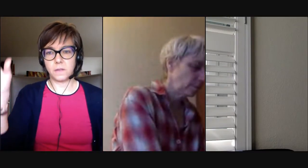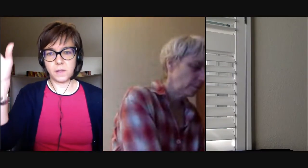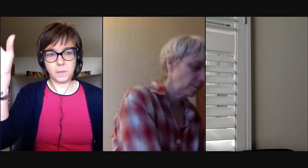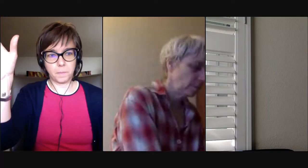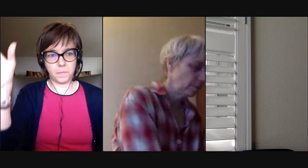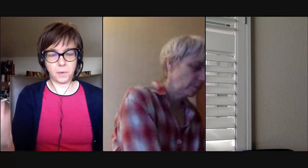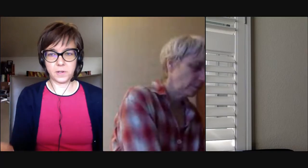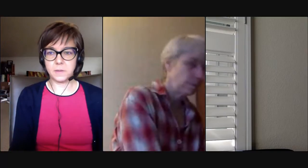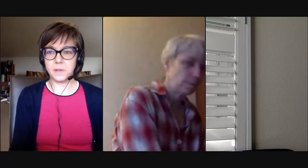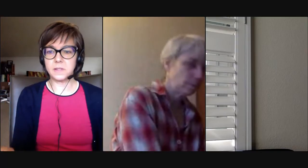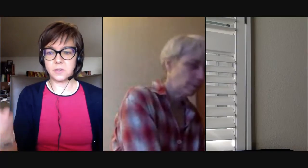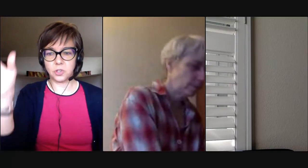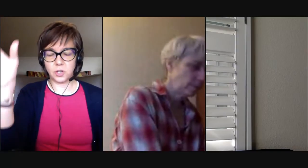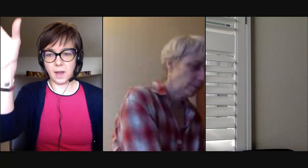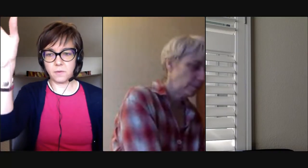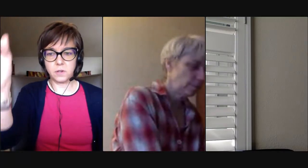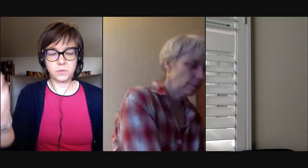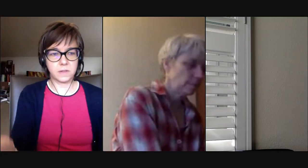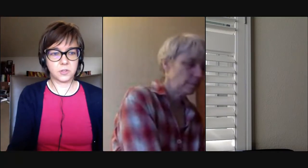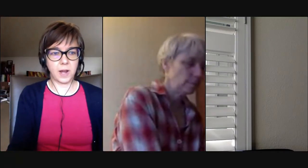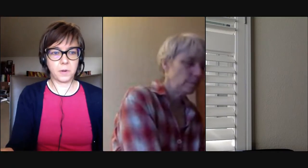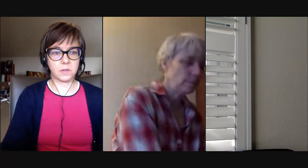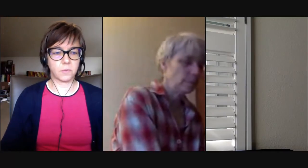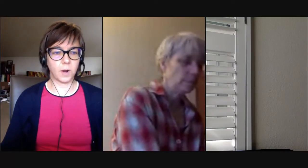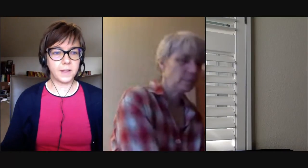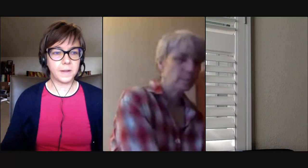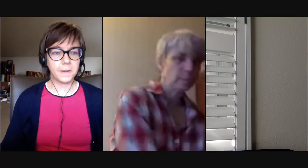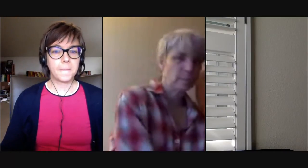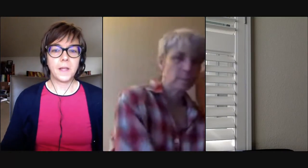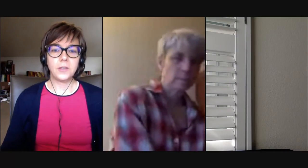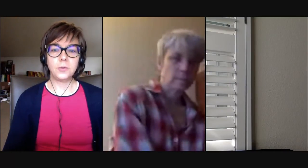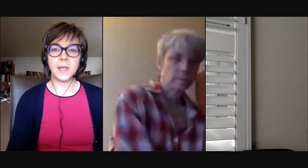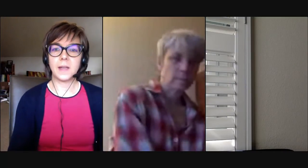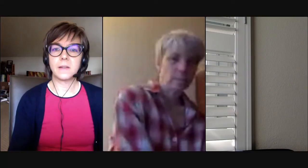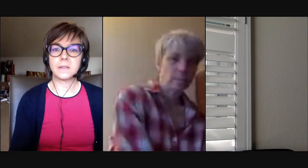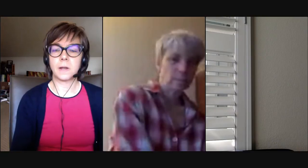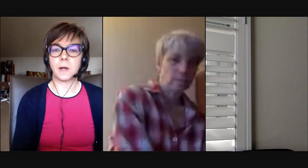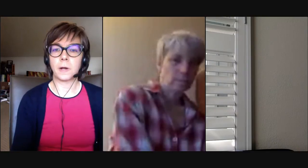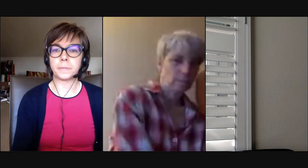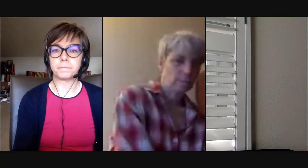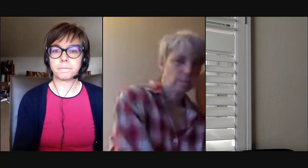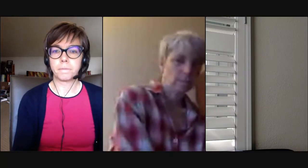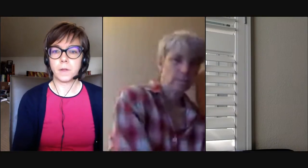the participants can see the chat box on the right. You can't. I'm